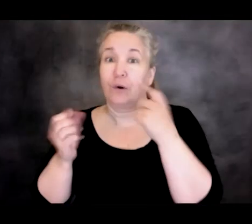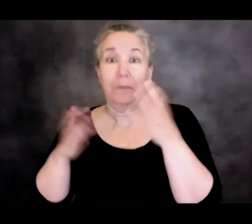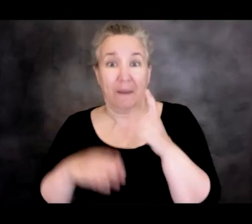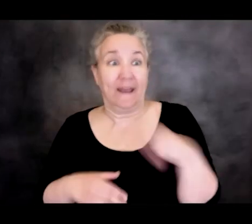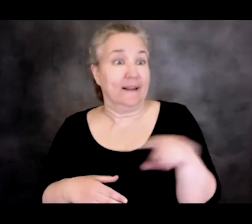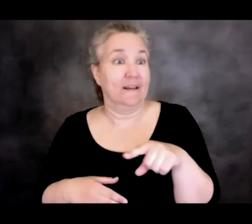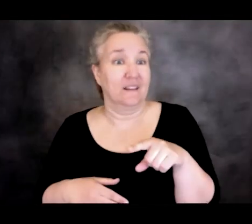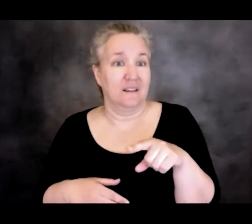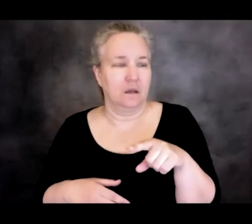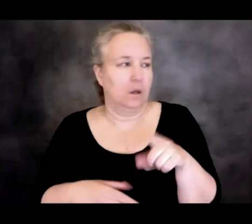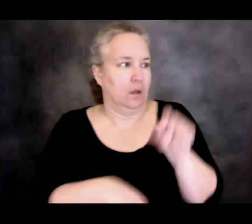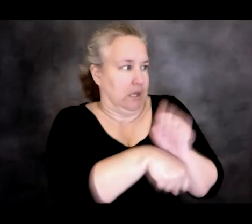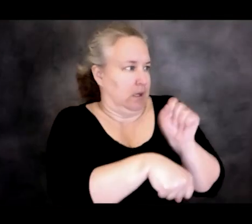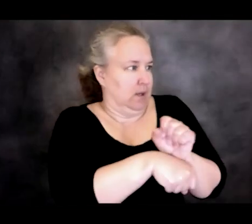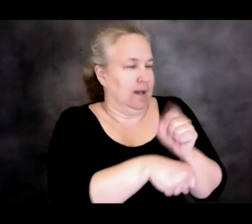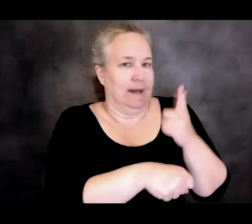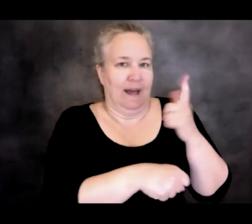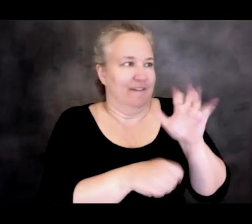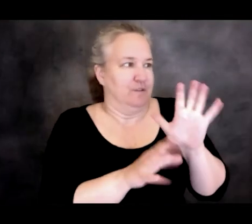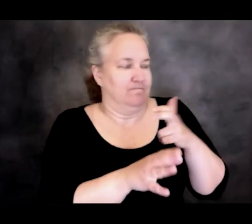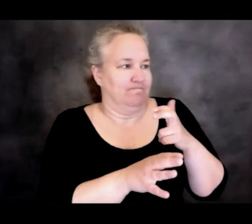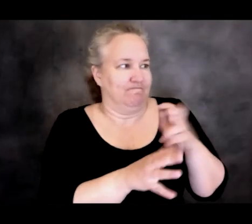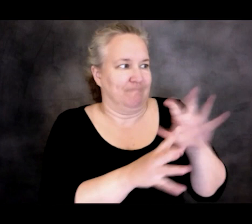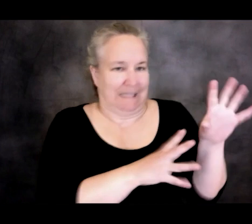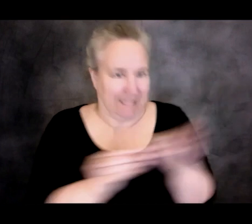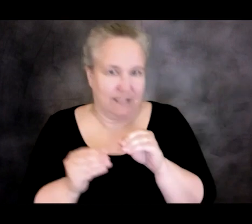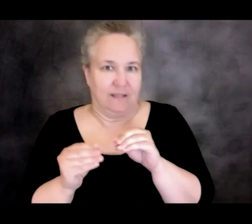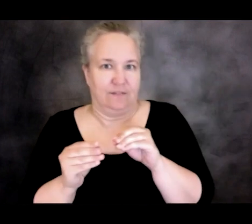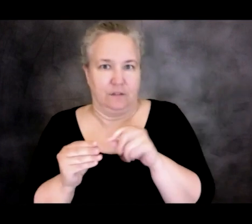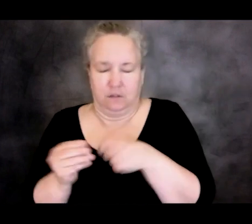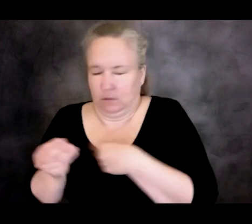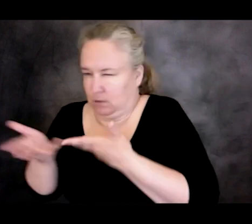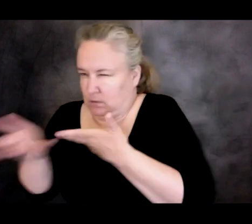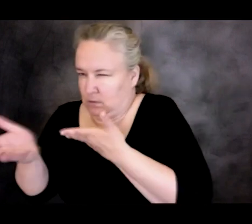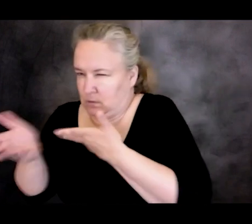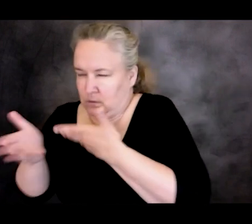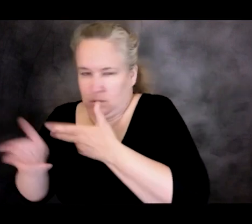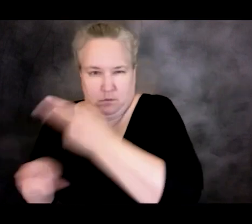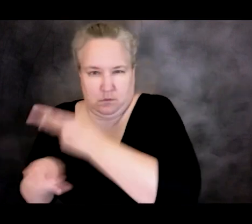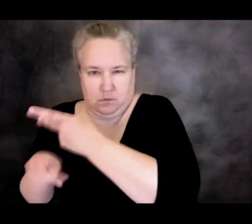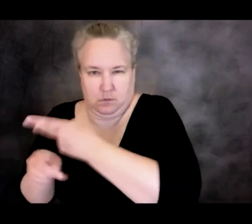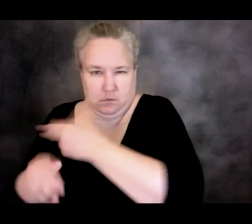their place of work. And for many of those,